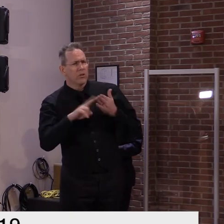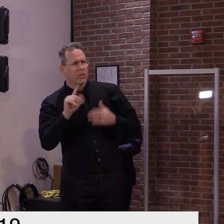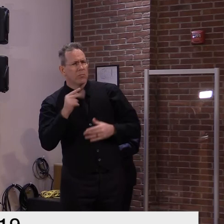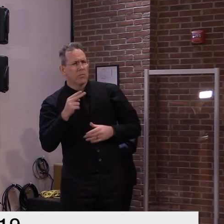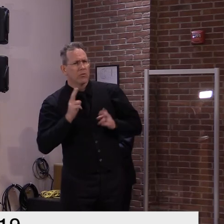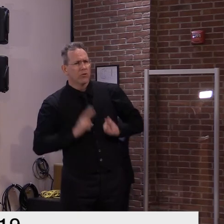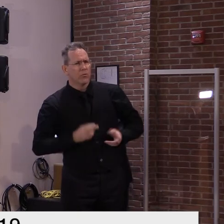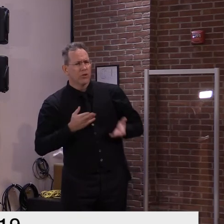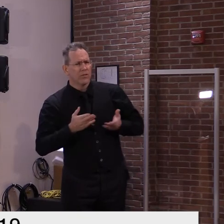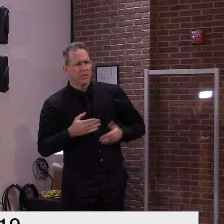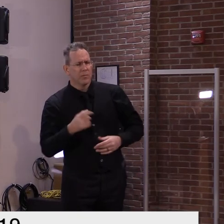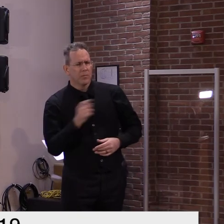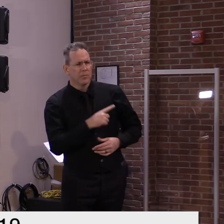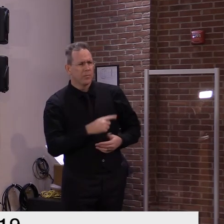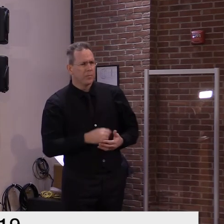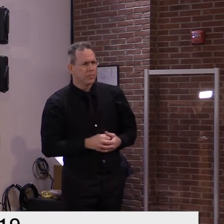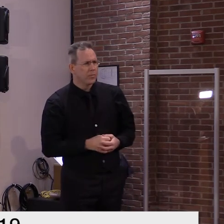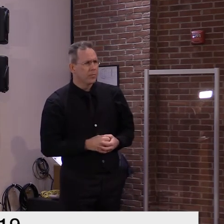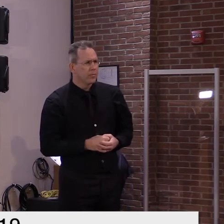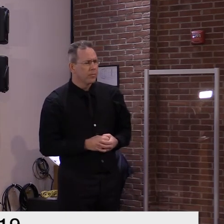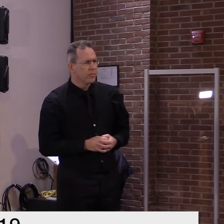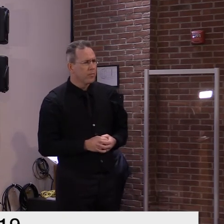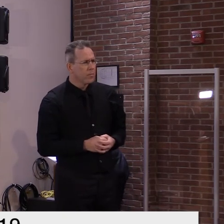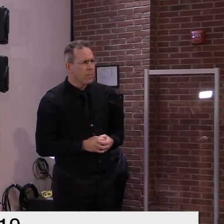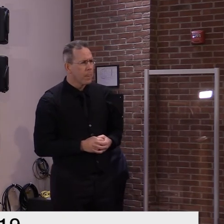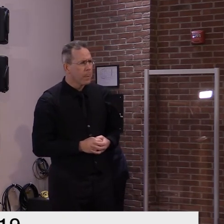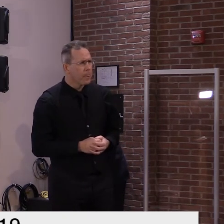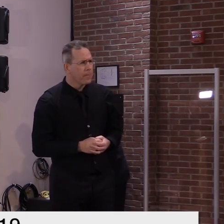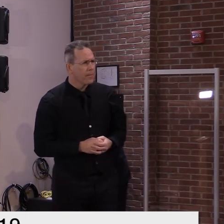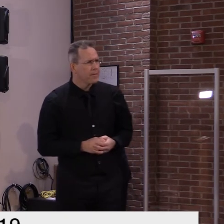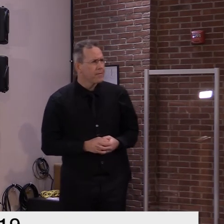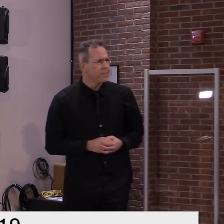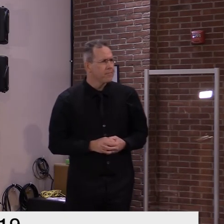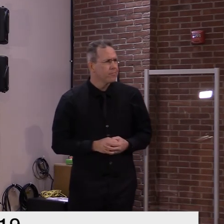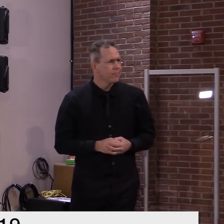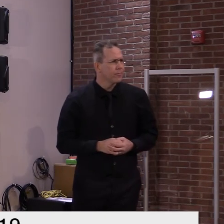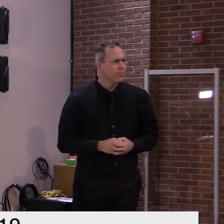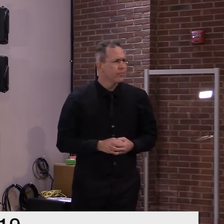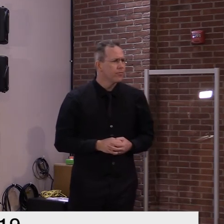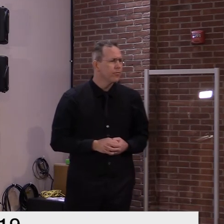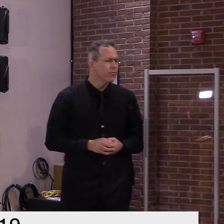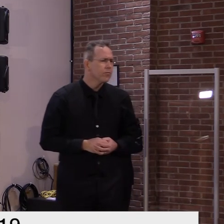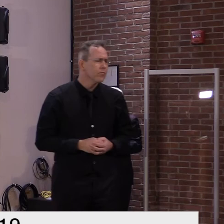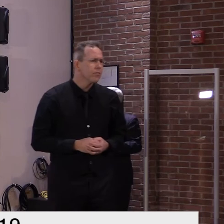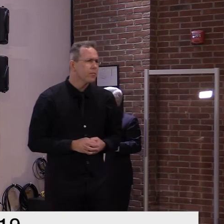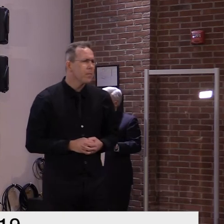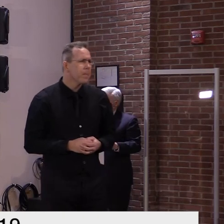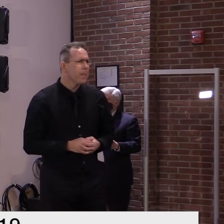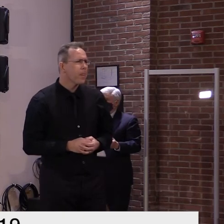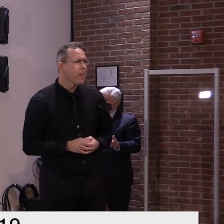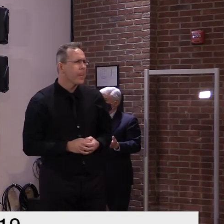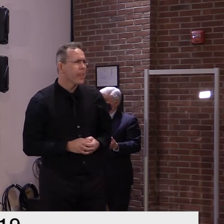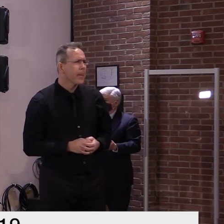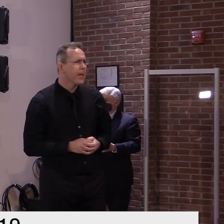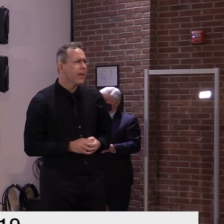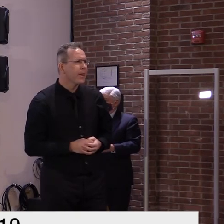There's a new vaccine clinic opening up today in Manchester at Burn Burton Academy. It'll be open, my understanding